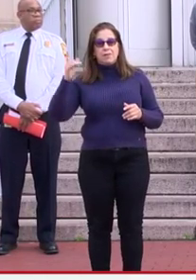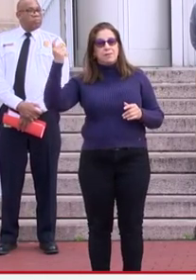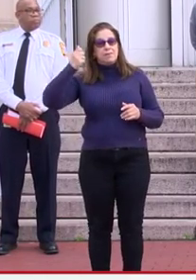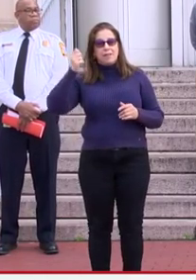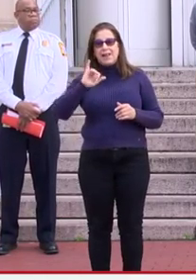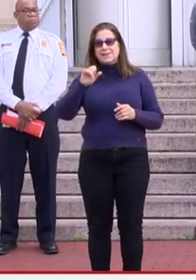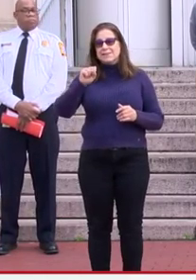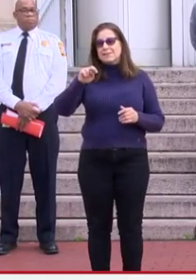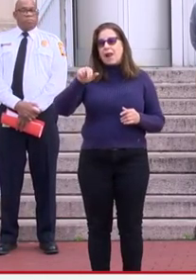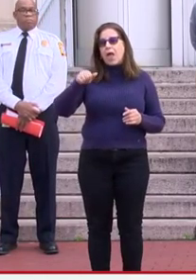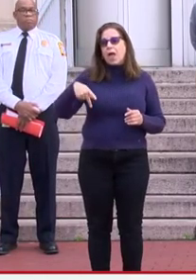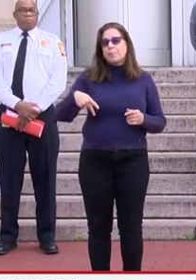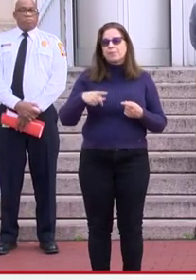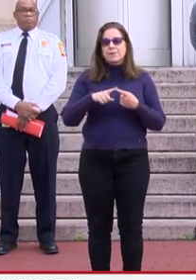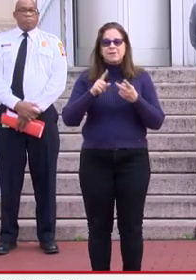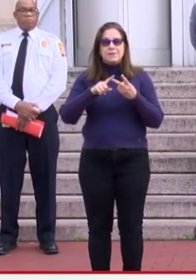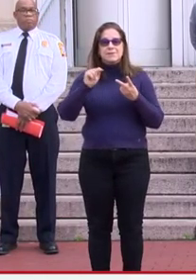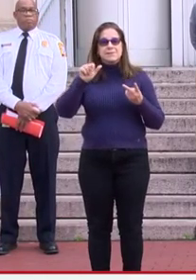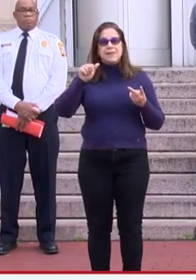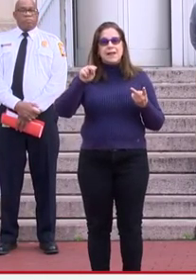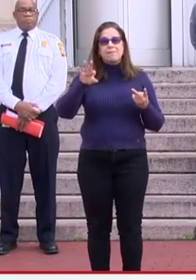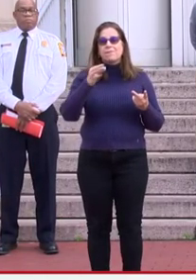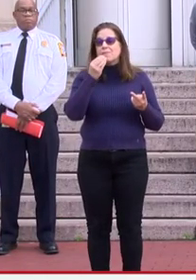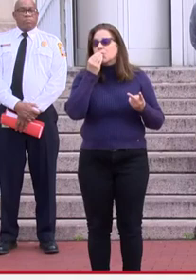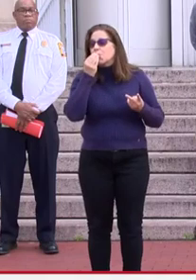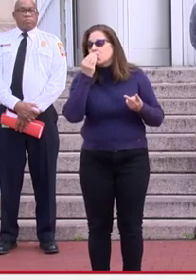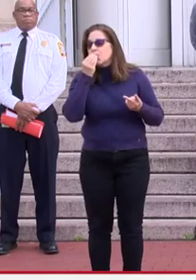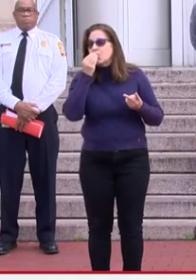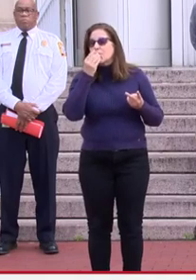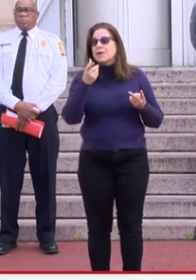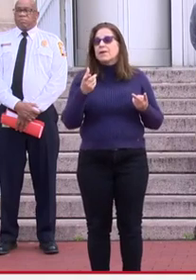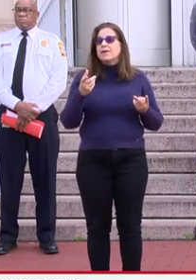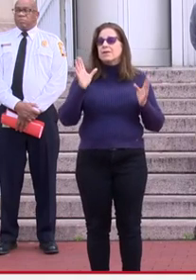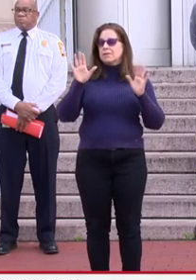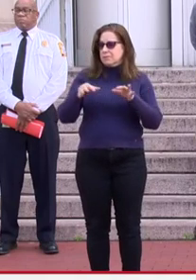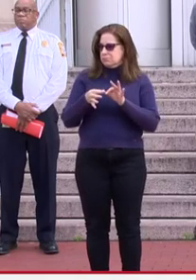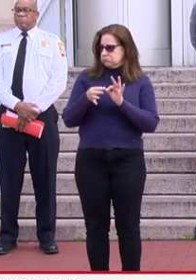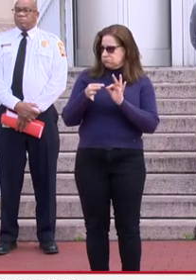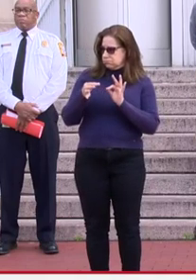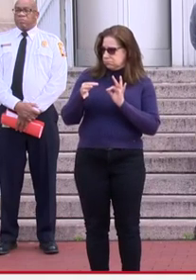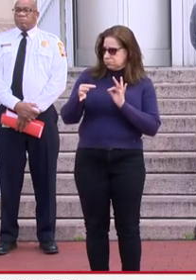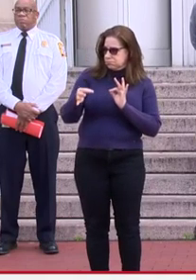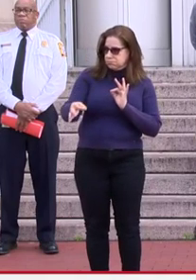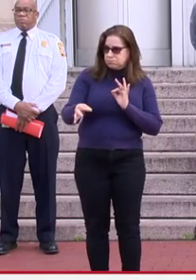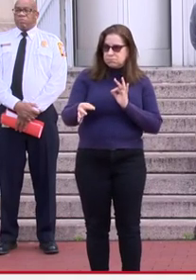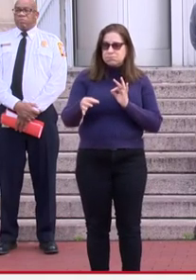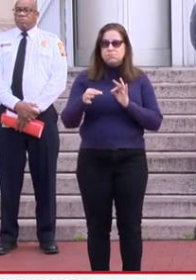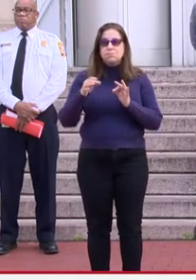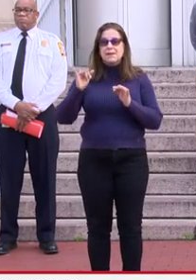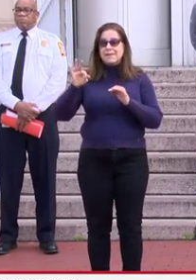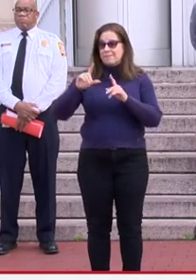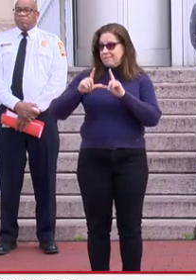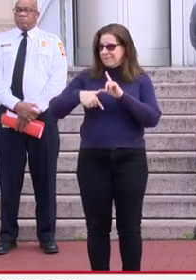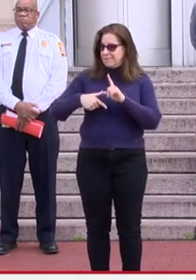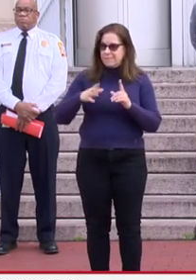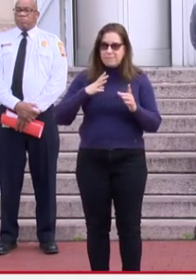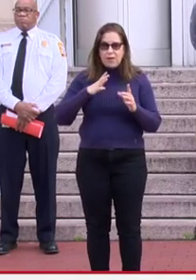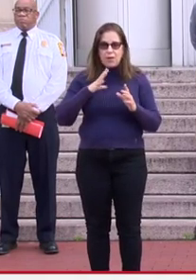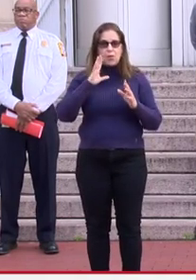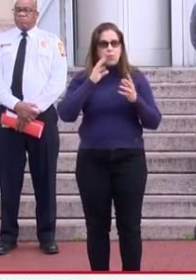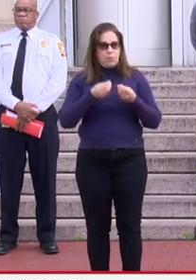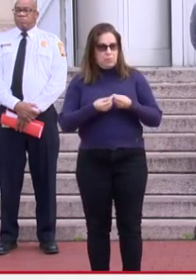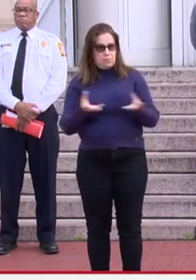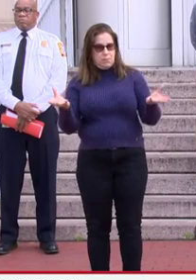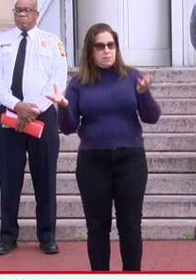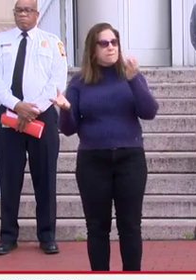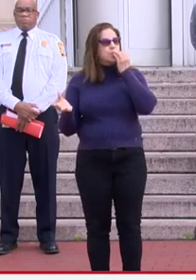your eligibility is expiring, we have already automatically extended those dates, and you have no need